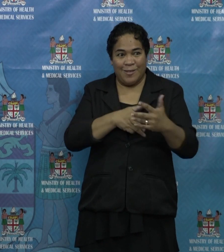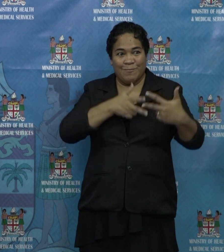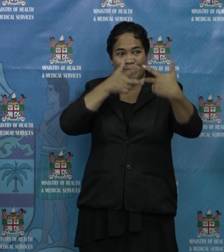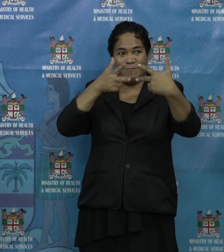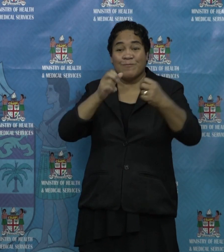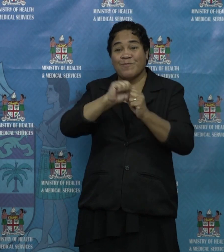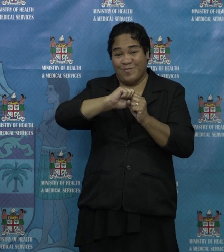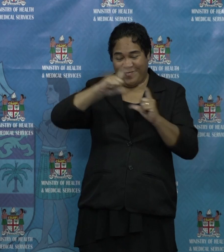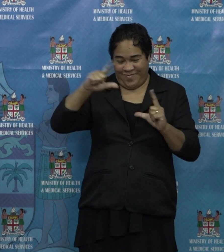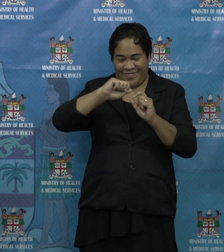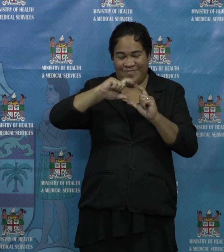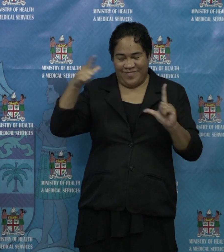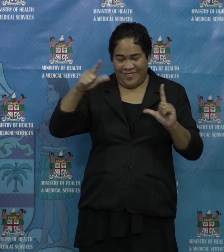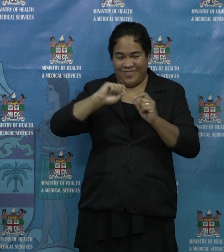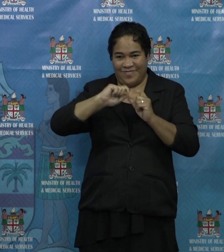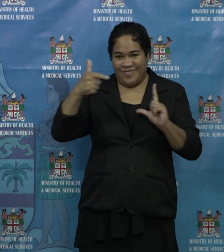the end of our talks.